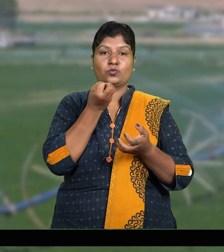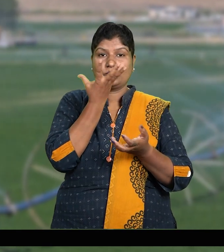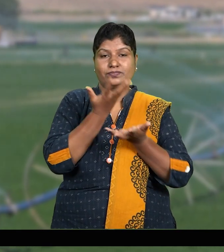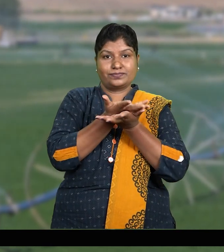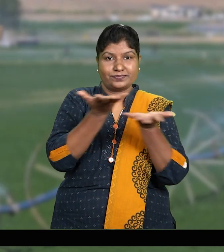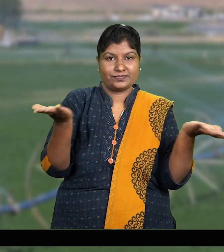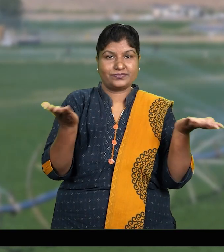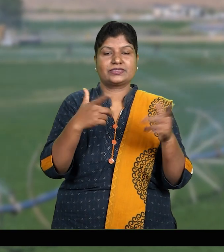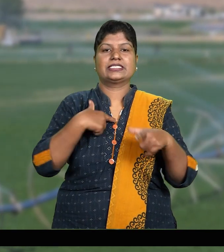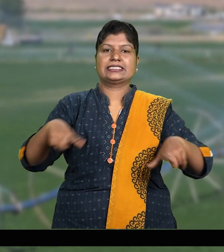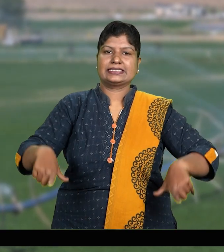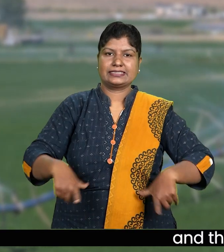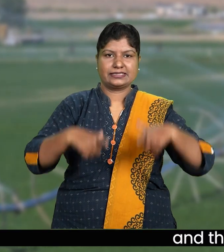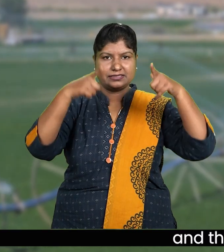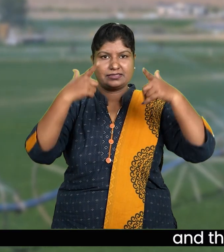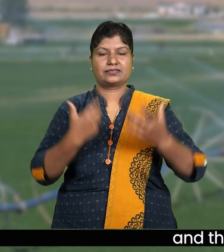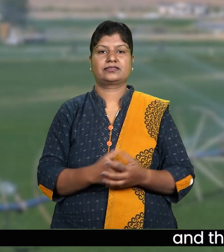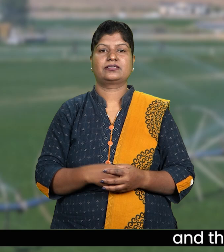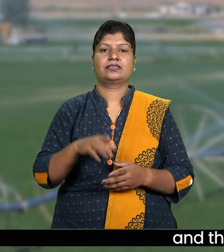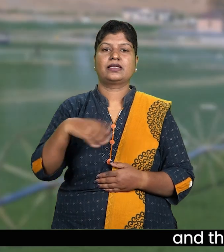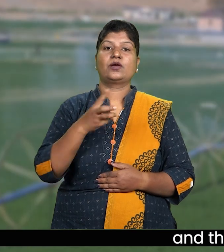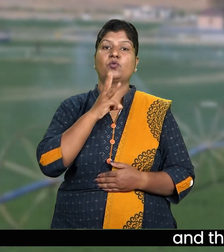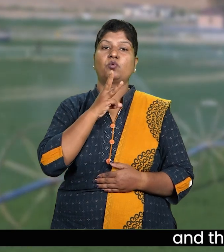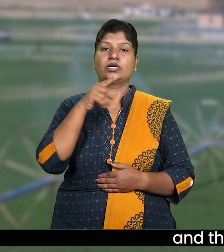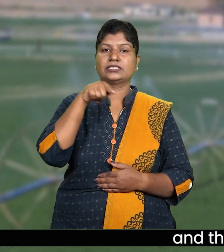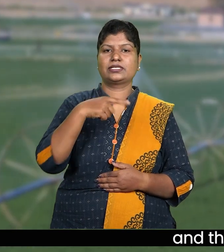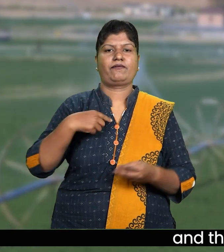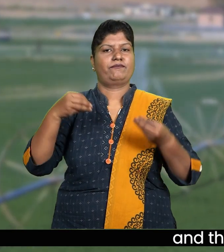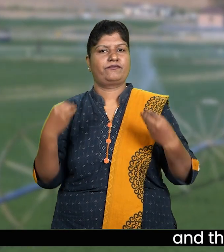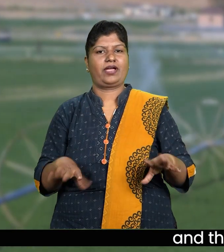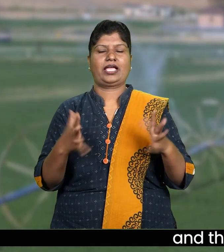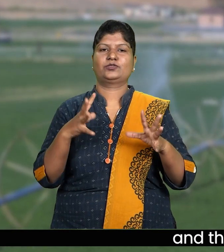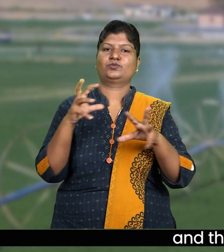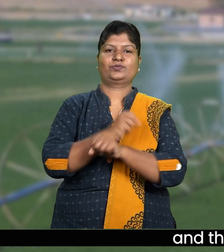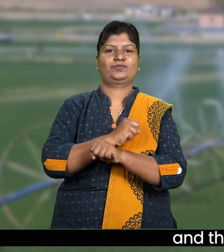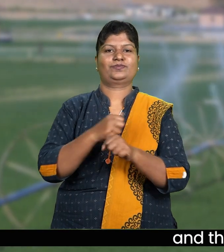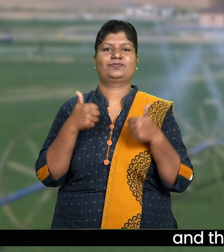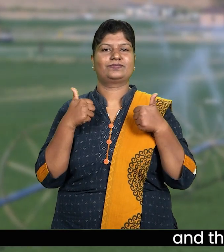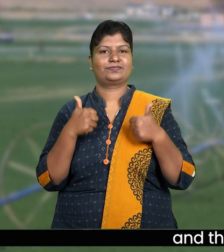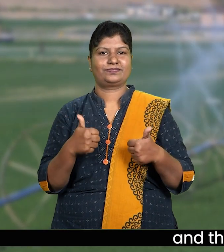and trees, and the water is not wasted at all.